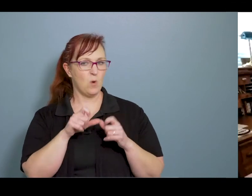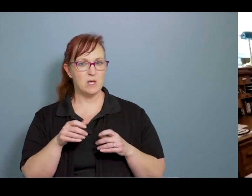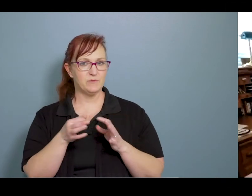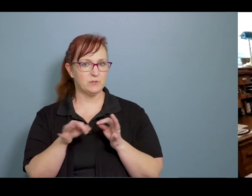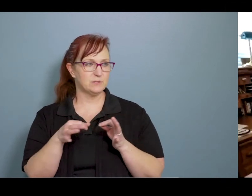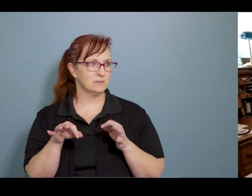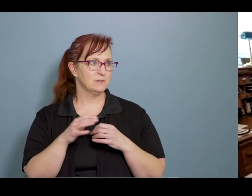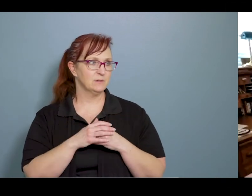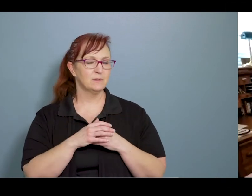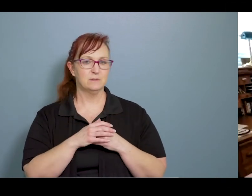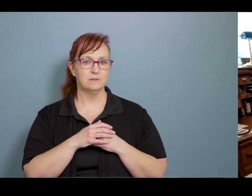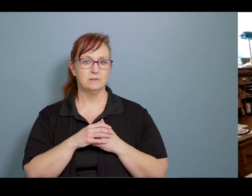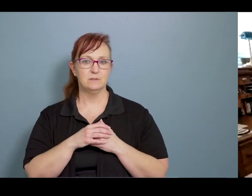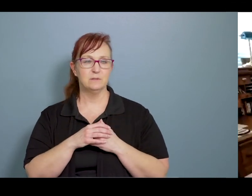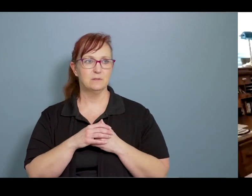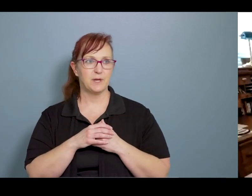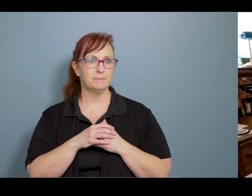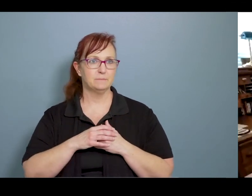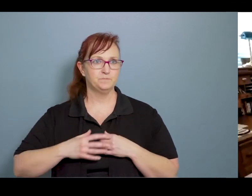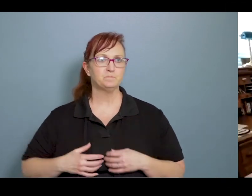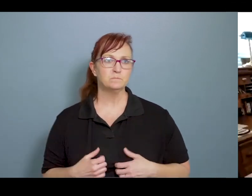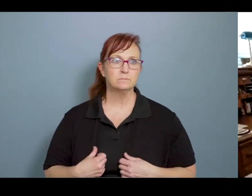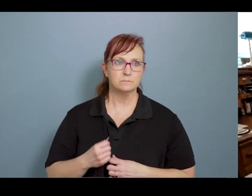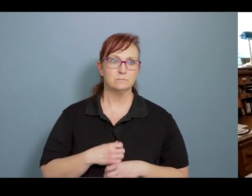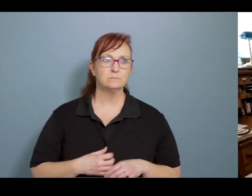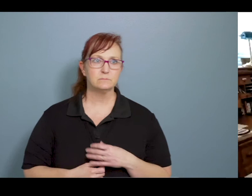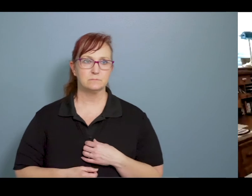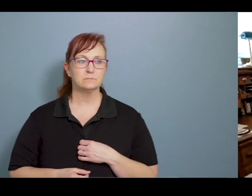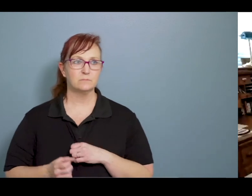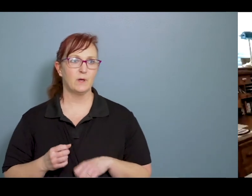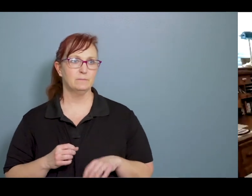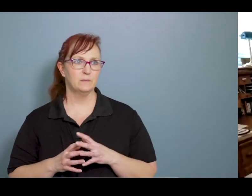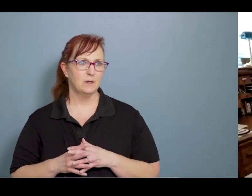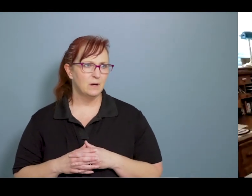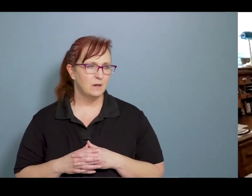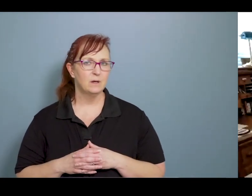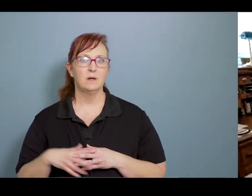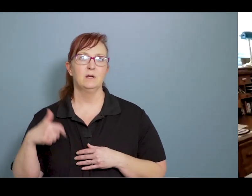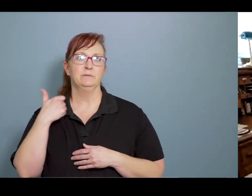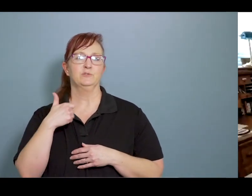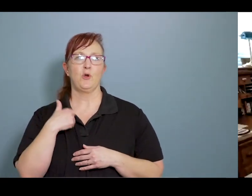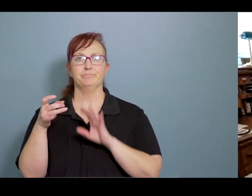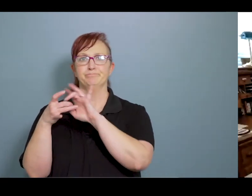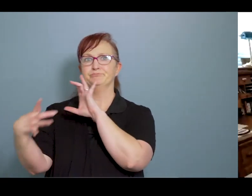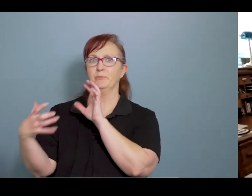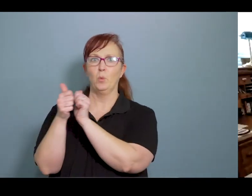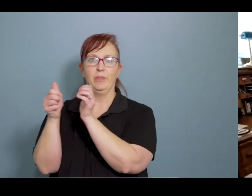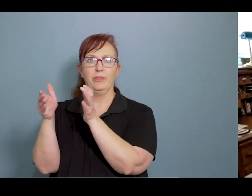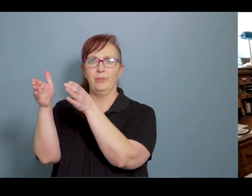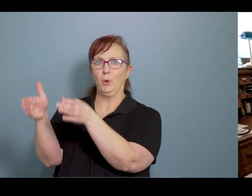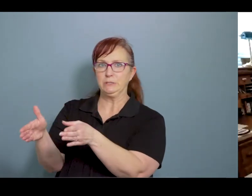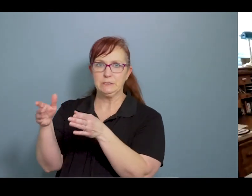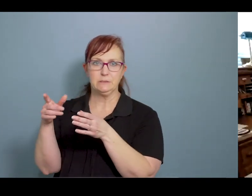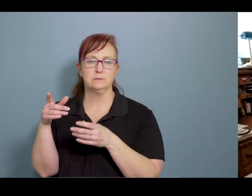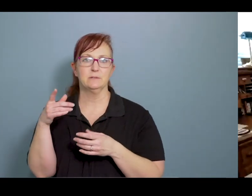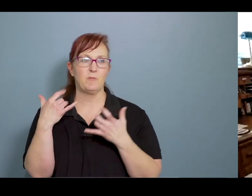I am going to be taking the leadership in terms of making sure that we get this in place and we work with the community members. The work group will be a work